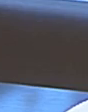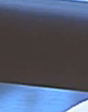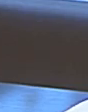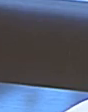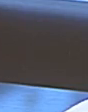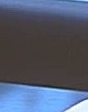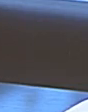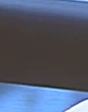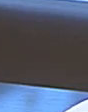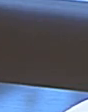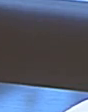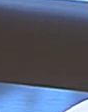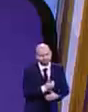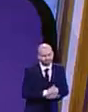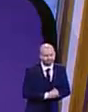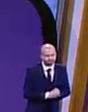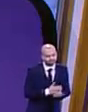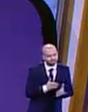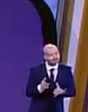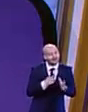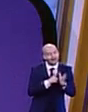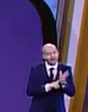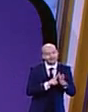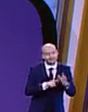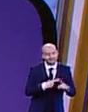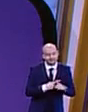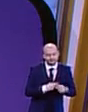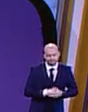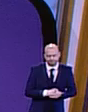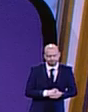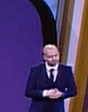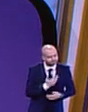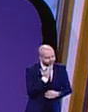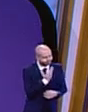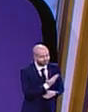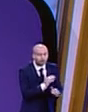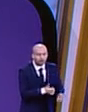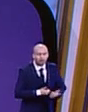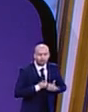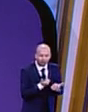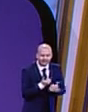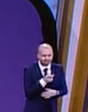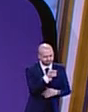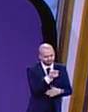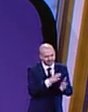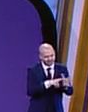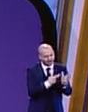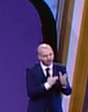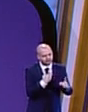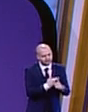that. Alex. Thank you, Convener. Good morning, everyone. Mark, I'd like to start by thanking you for the insight you've given us